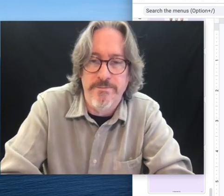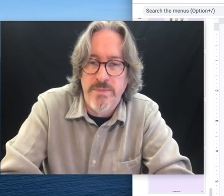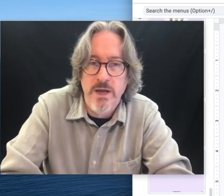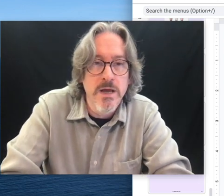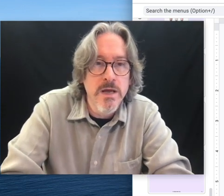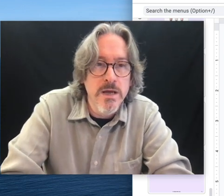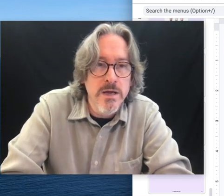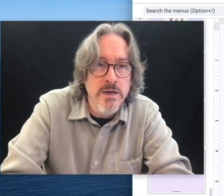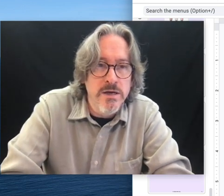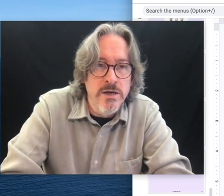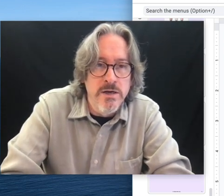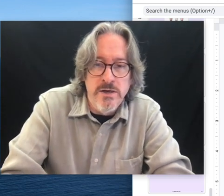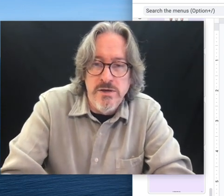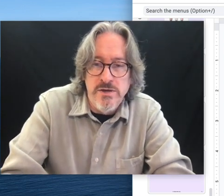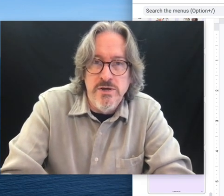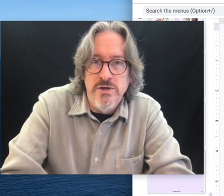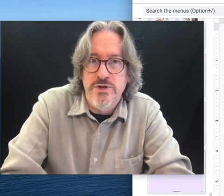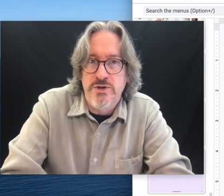Okay.